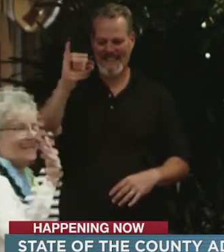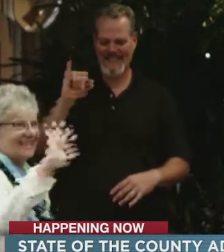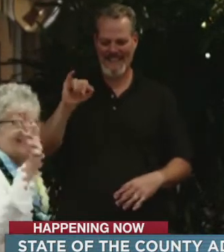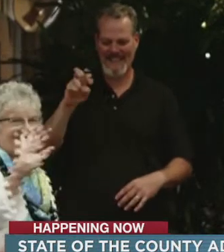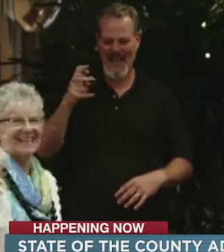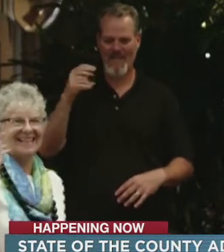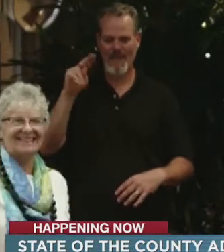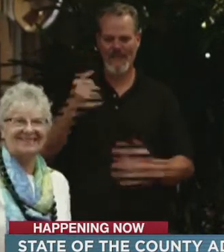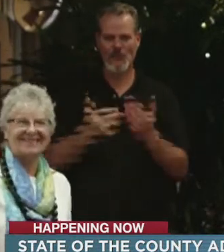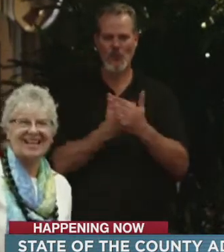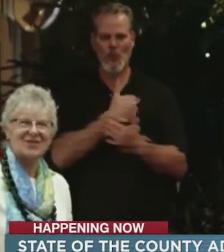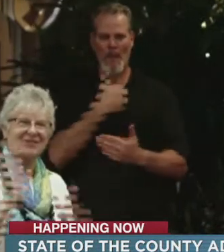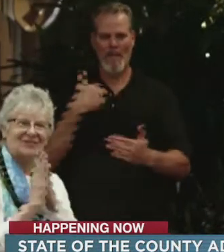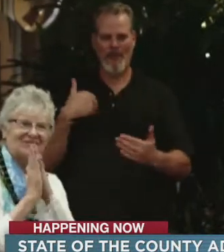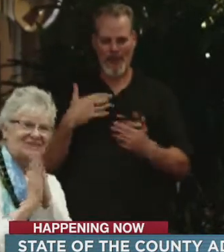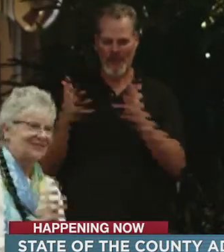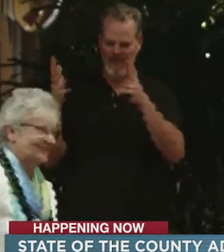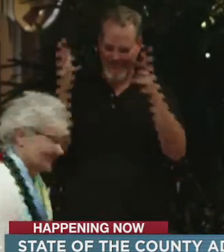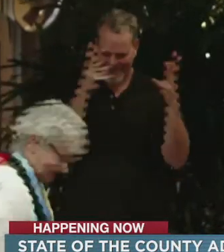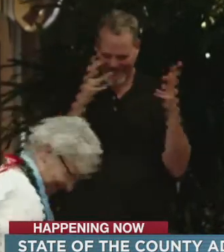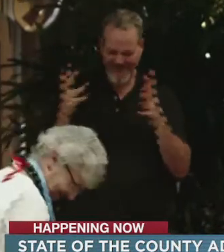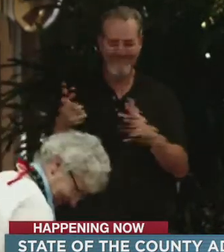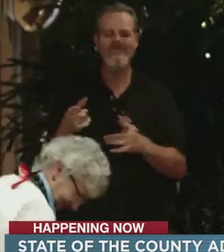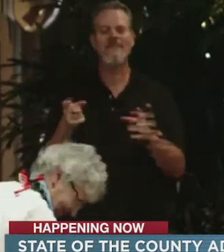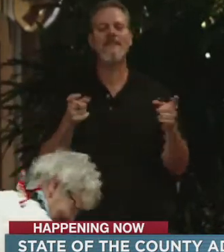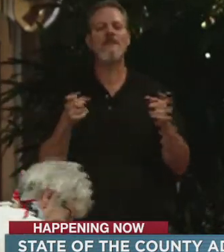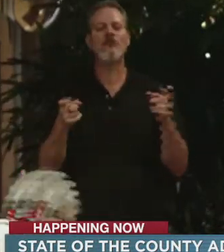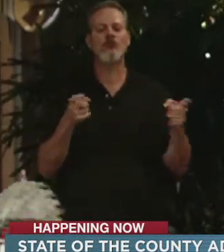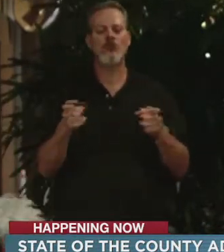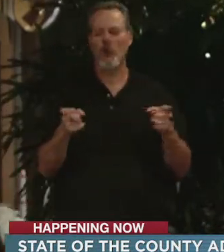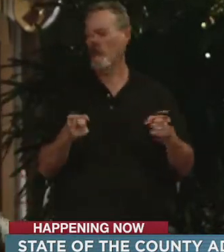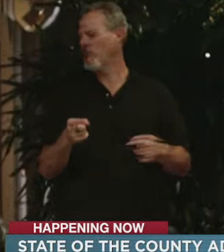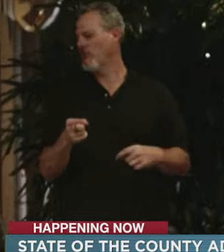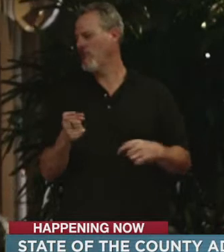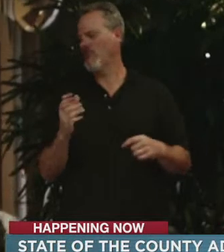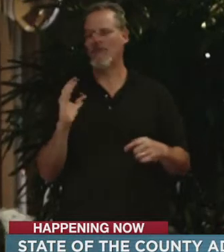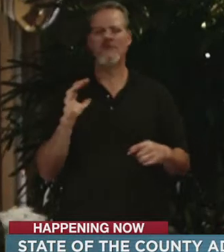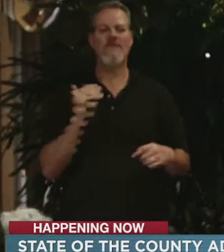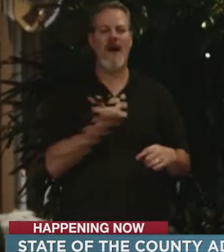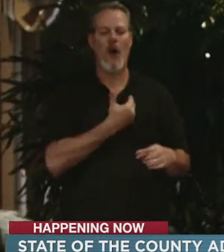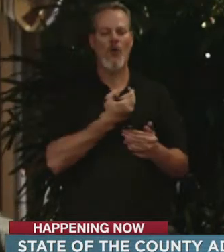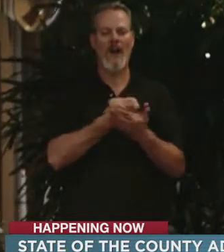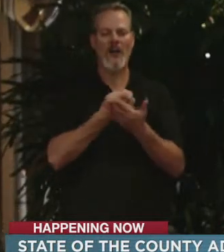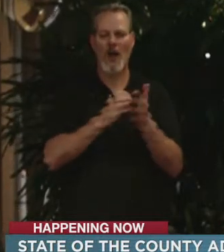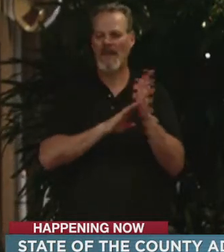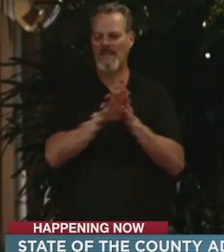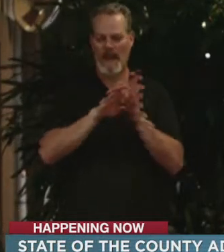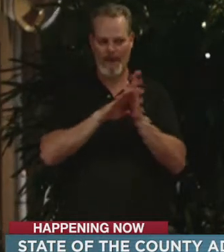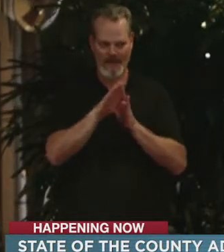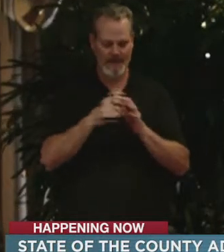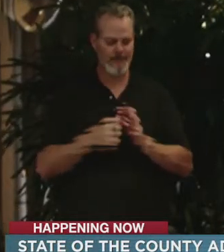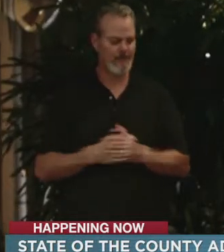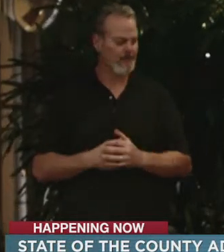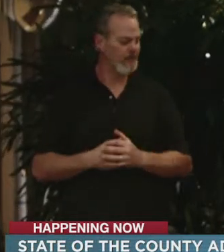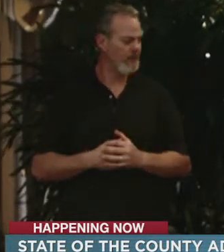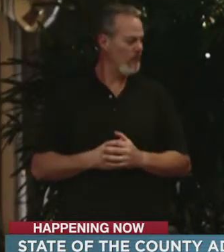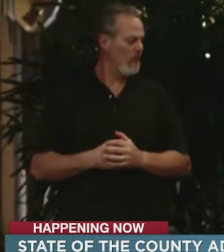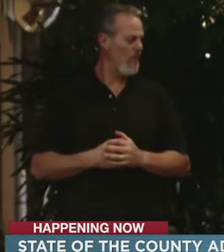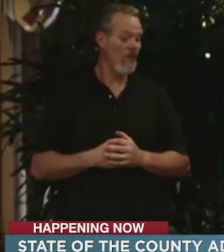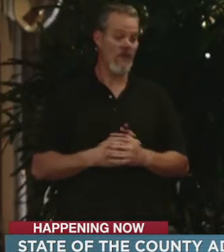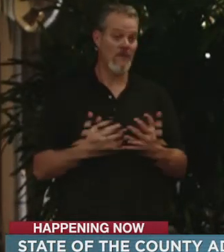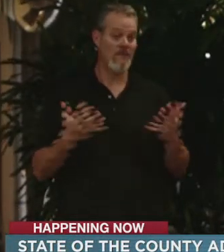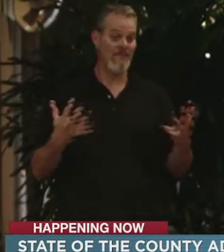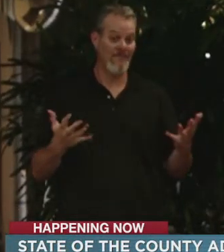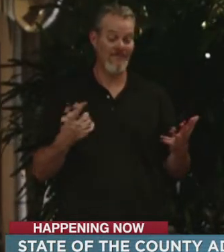council, who is in charge of government and economic development. What I'll say about